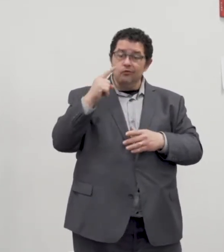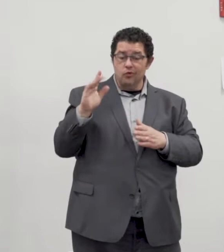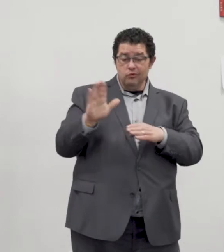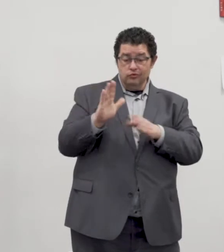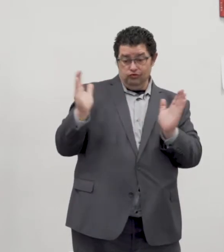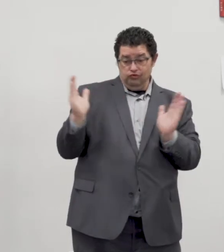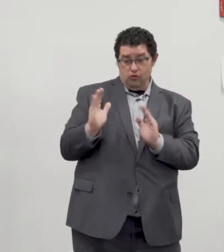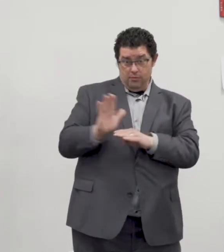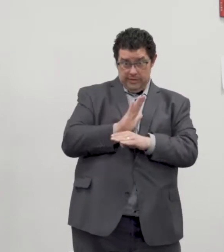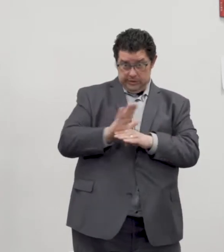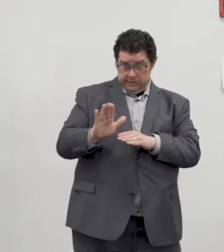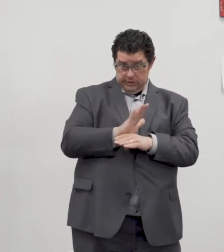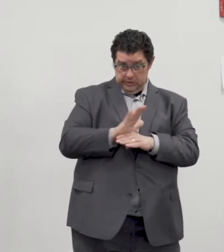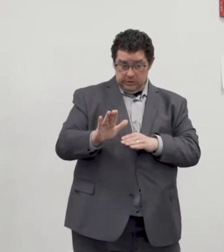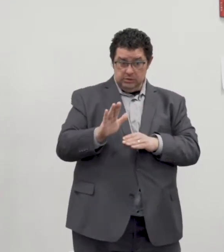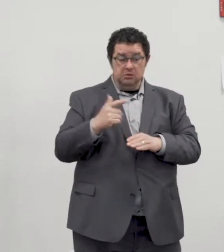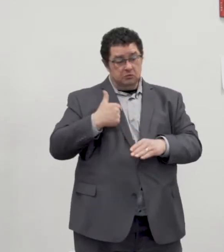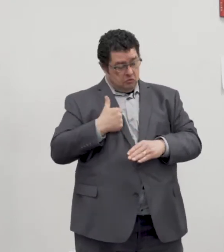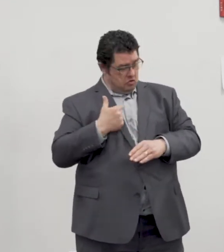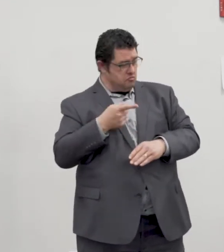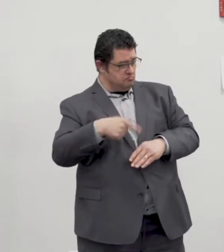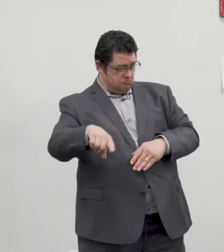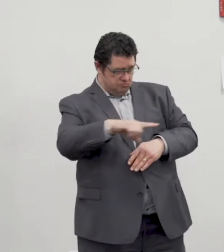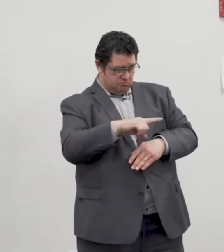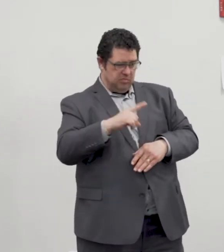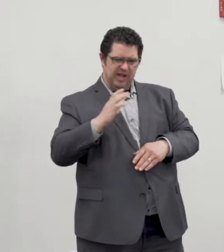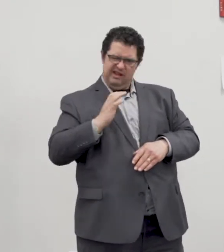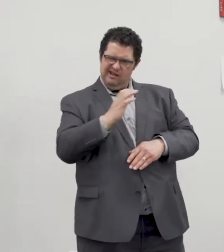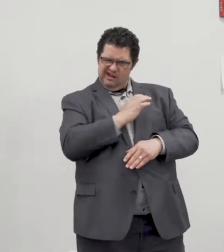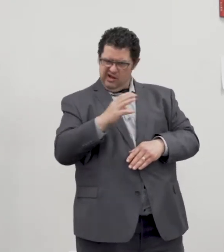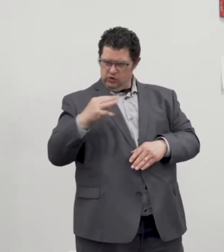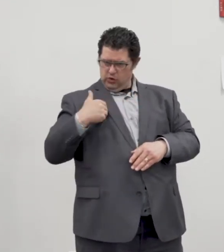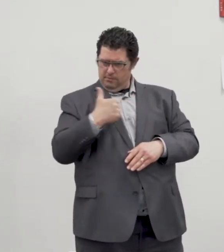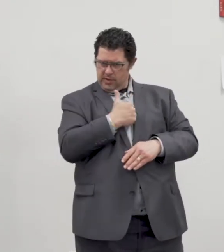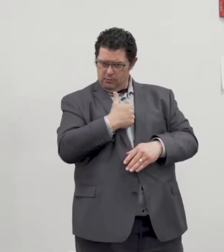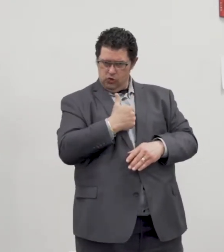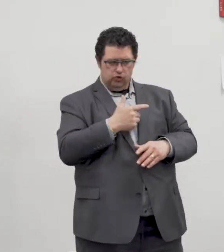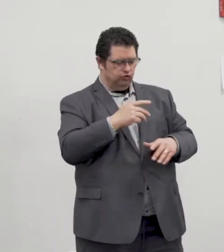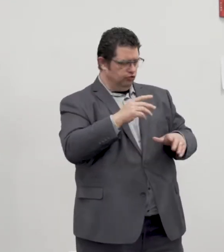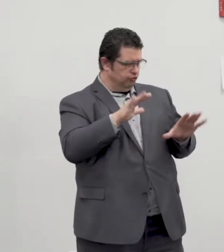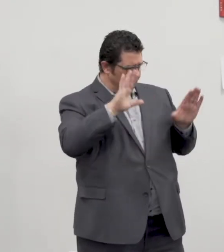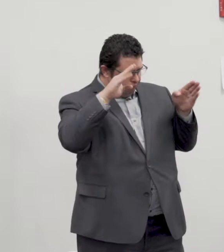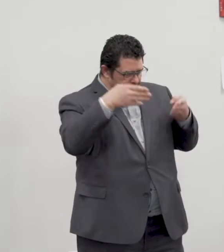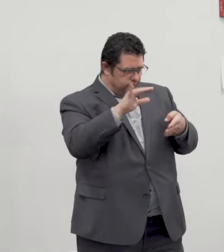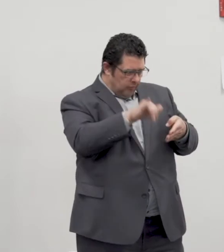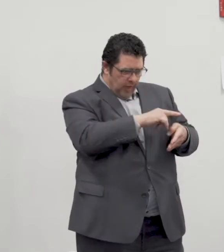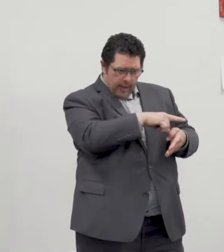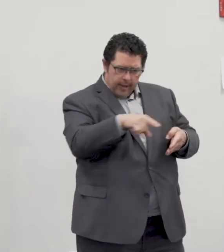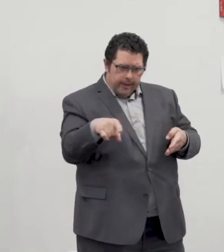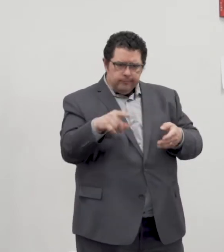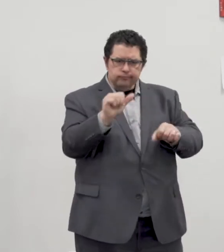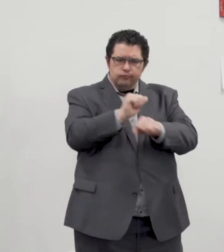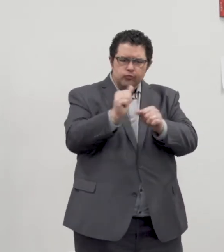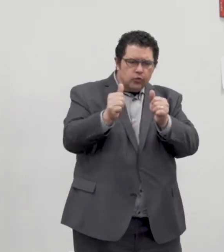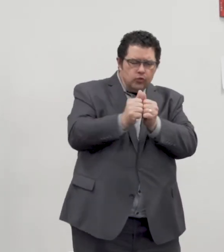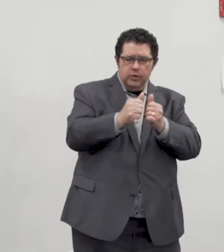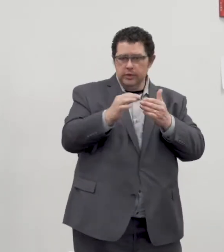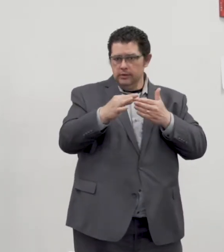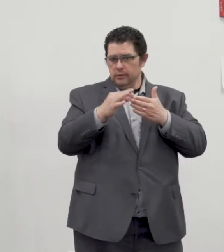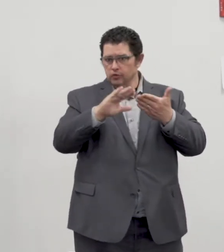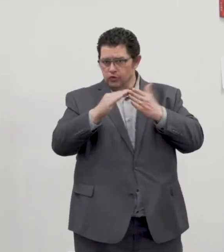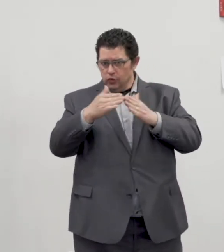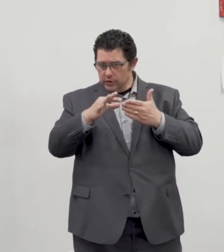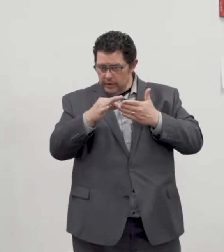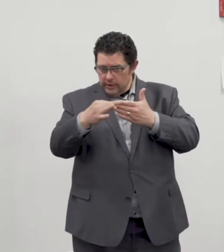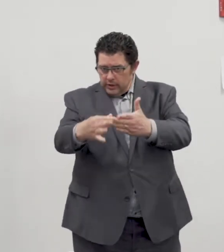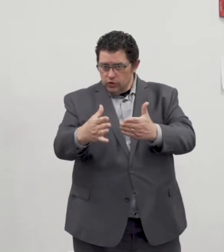I'm pleased to see that our council members have engaged in that process. They are working with local elected officials and community leaders to make sure that those funds get